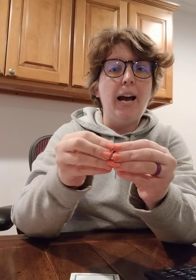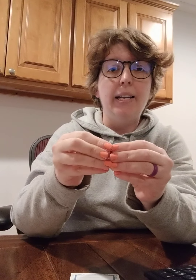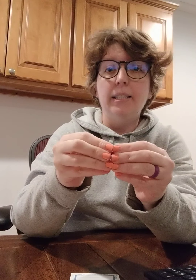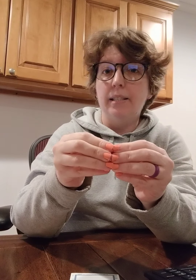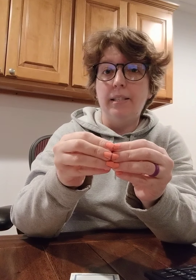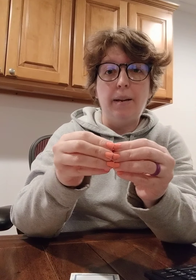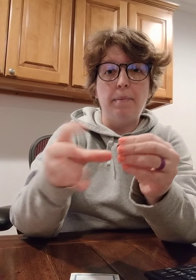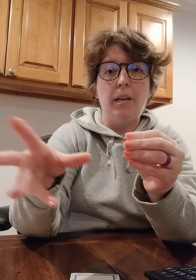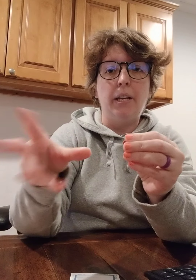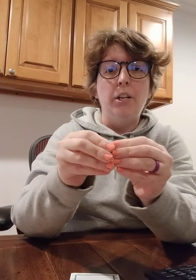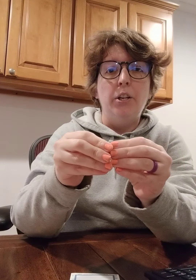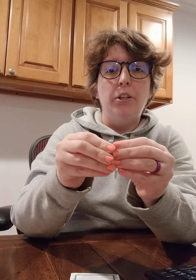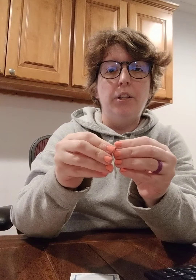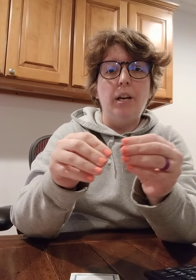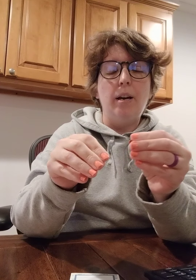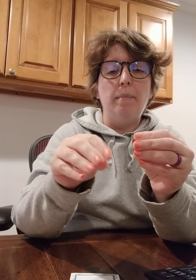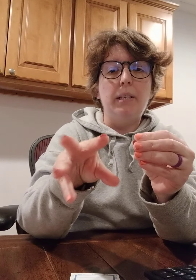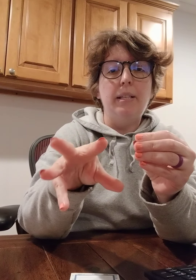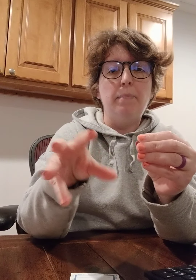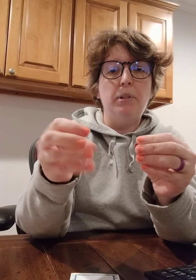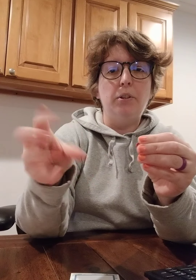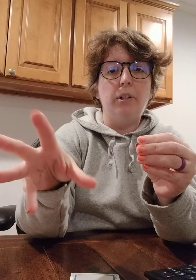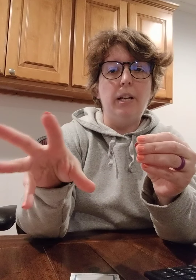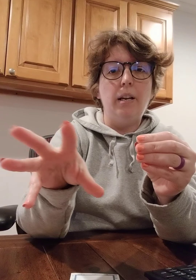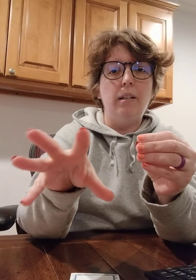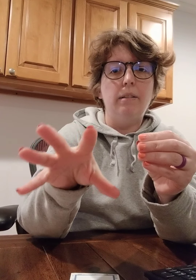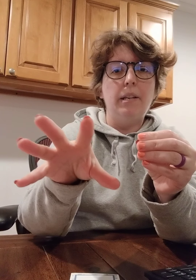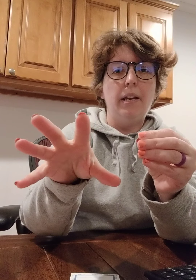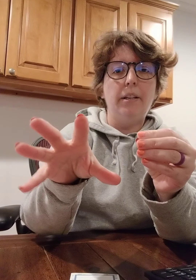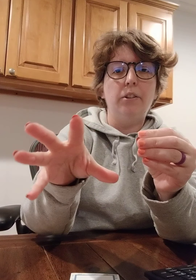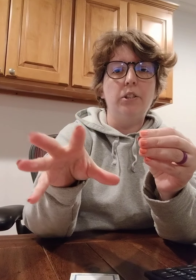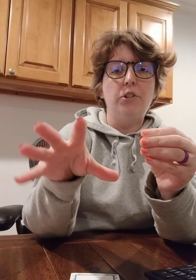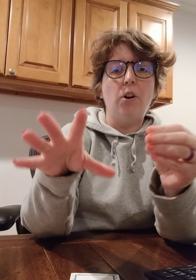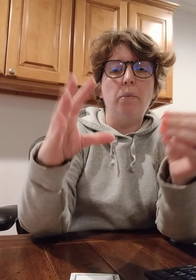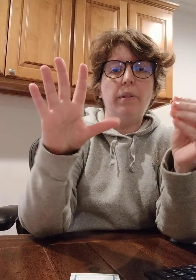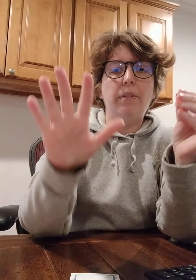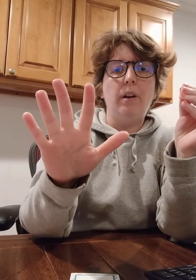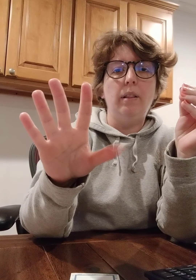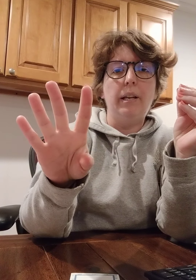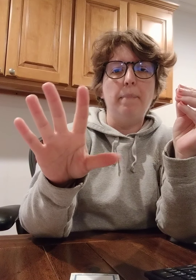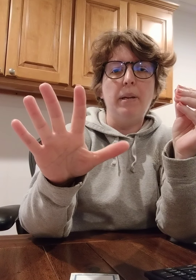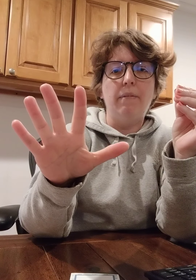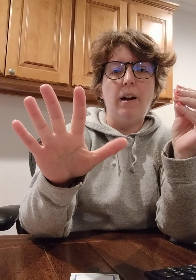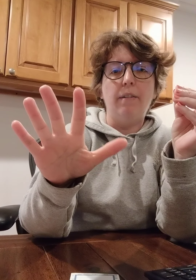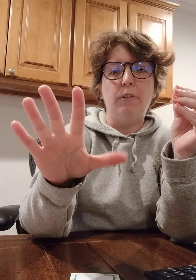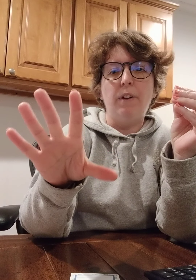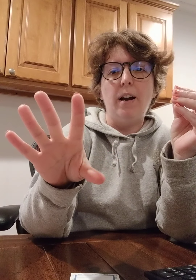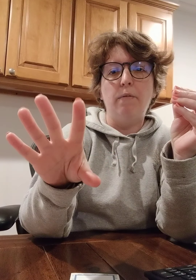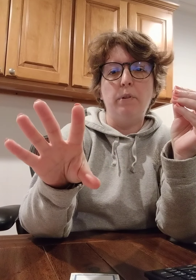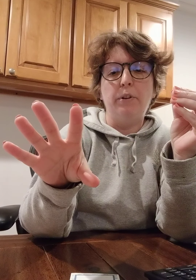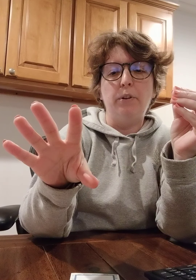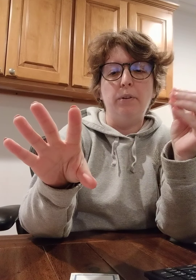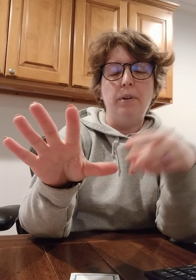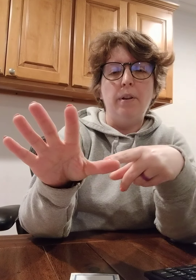Add is the same thing, except you're gonna start with like a bent 5 or 5 with your